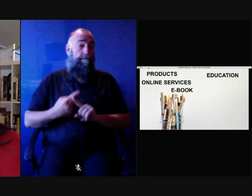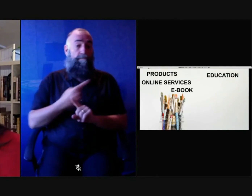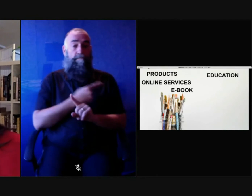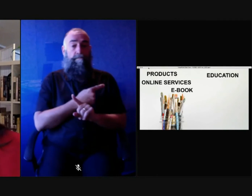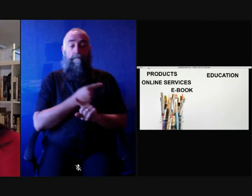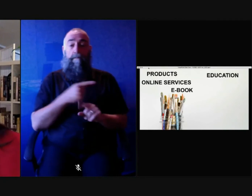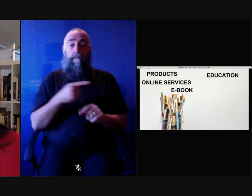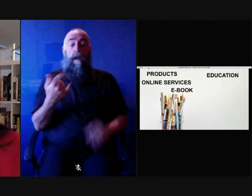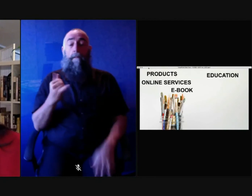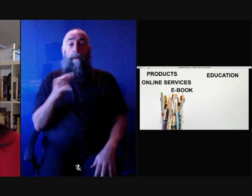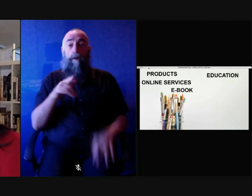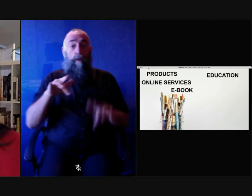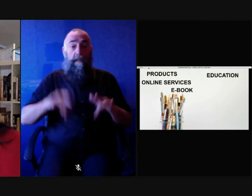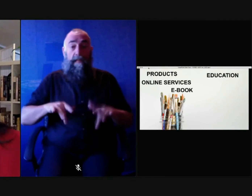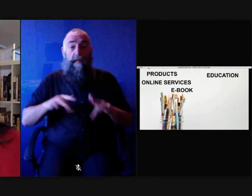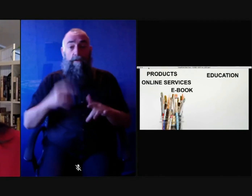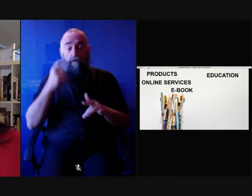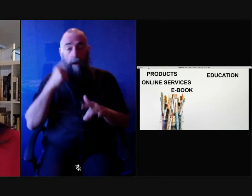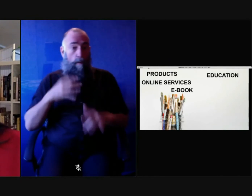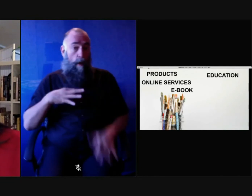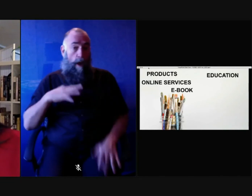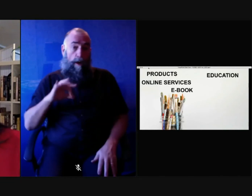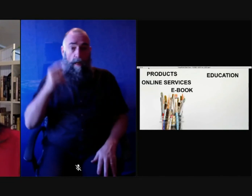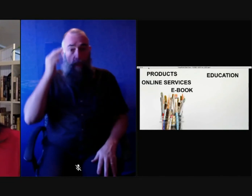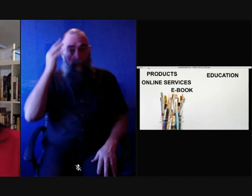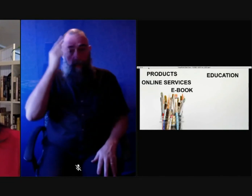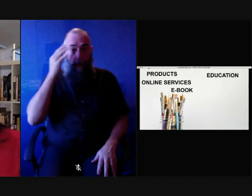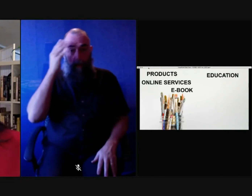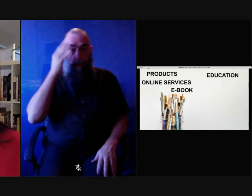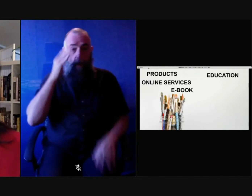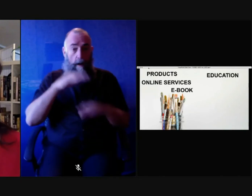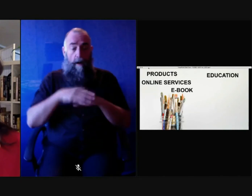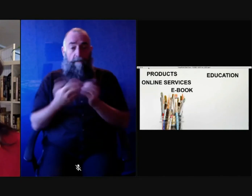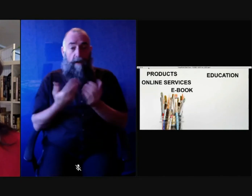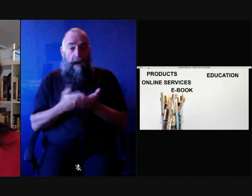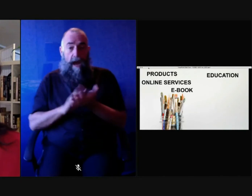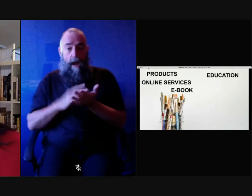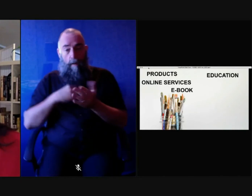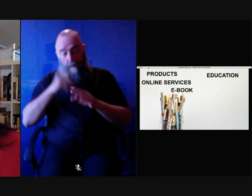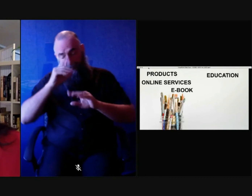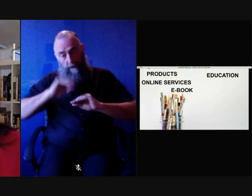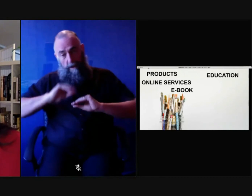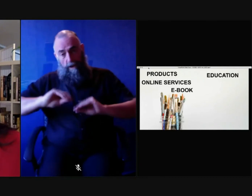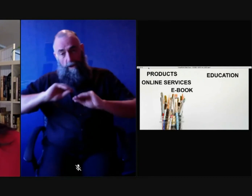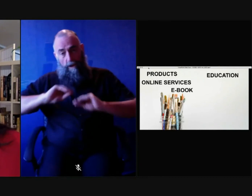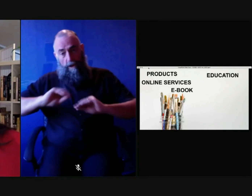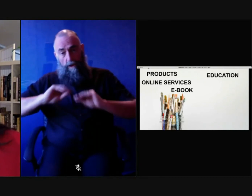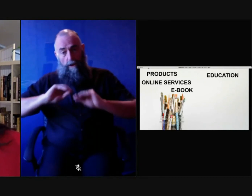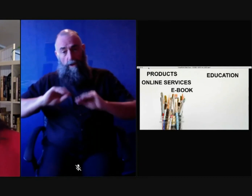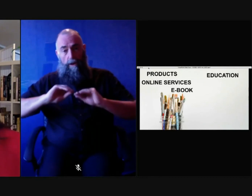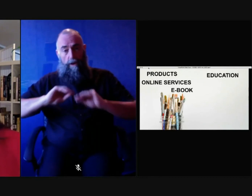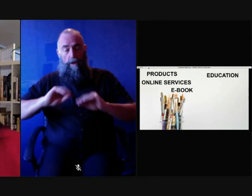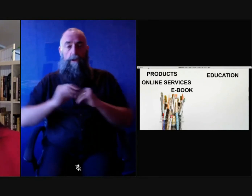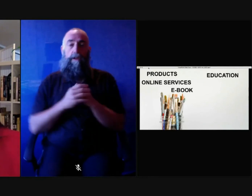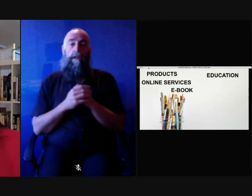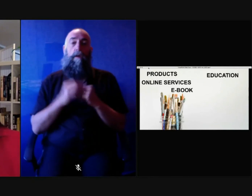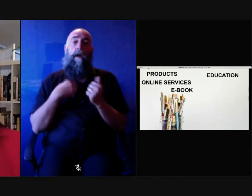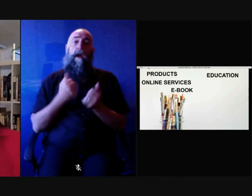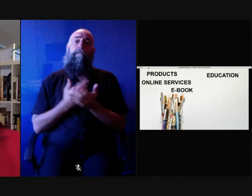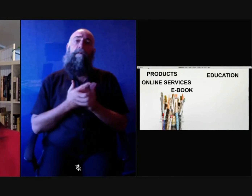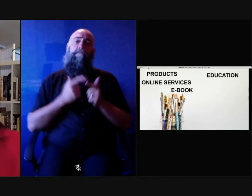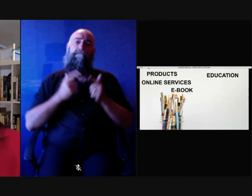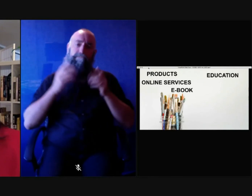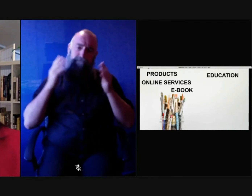to start thinking about that. And in particular, I want to just pop a thought into your mind. There are an enormous number of